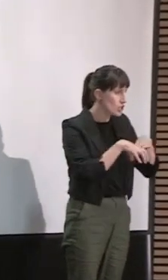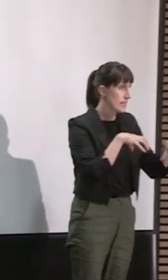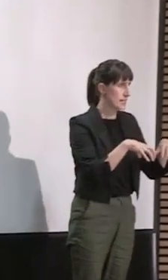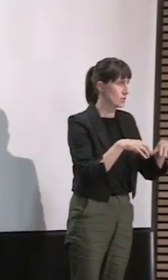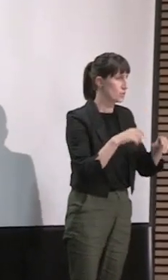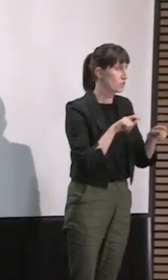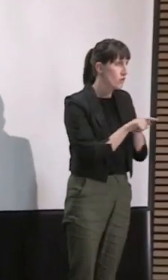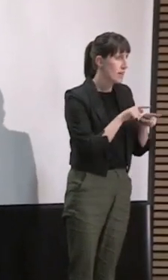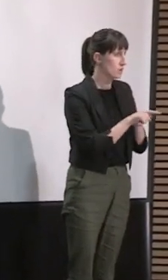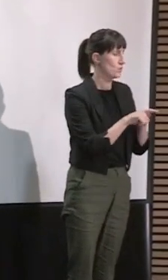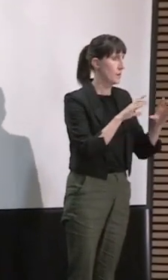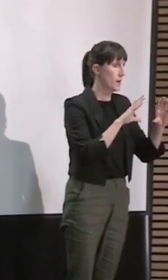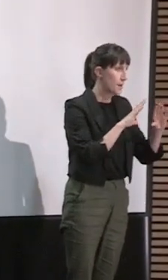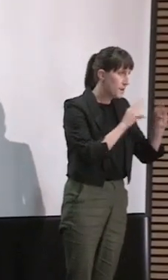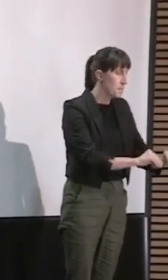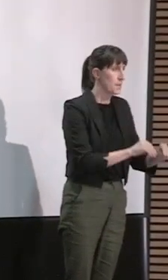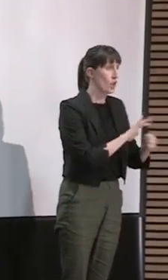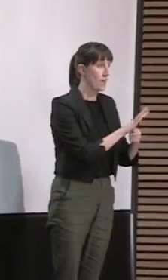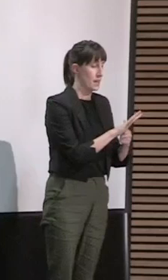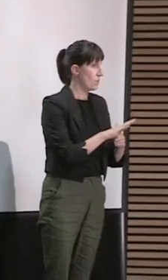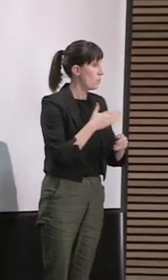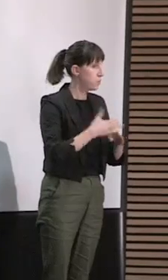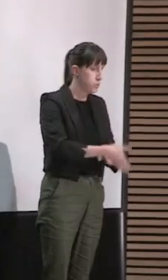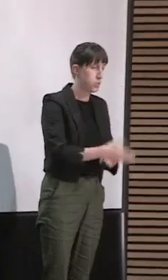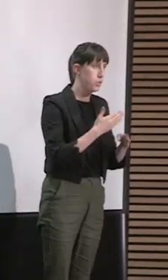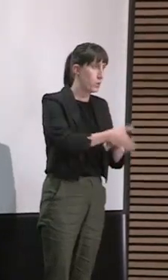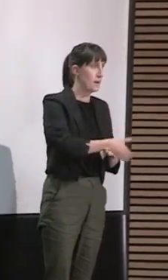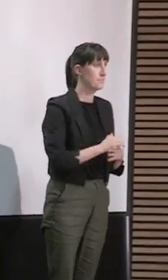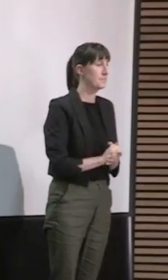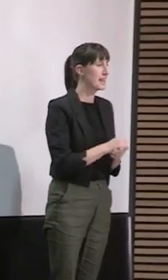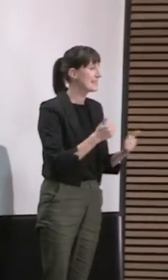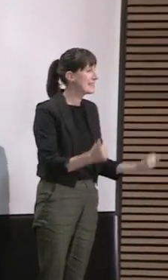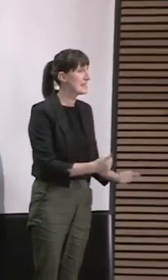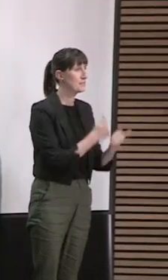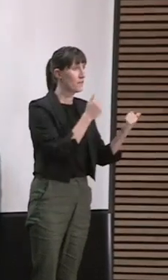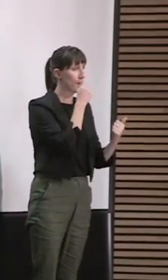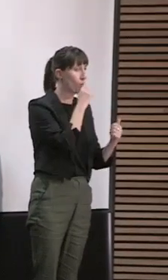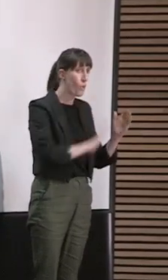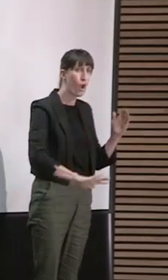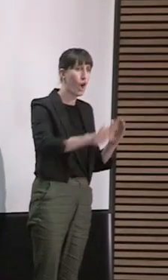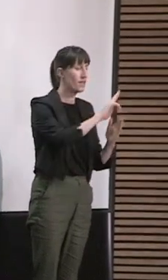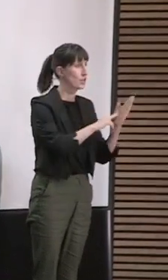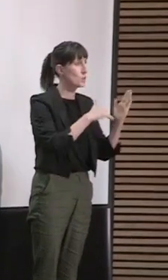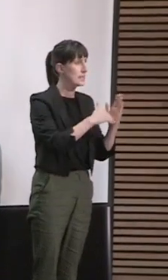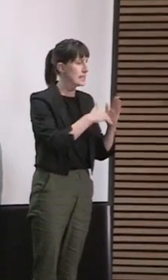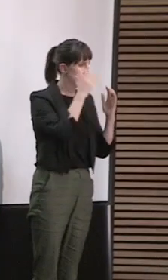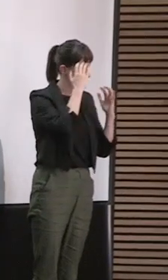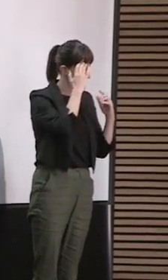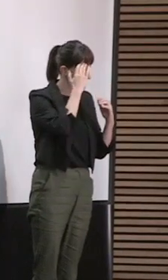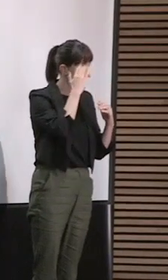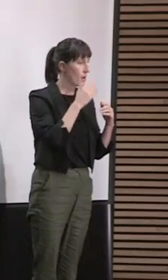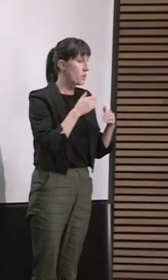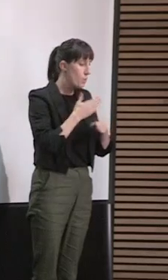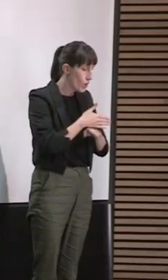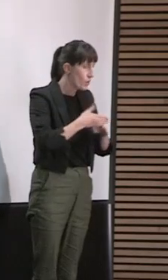effect. Countless dedicated workers up and down the country have applied enormous effort and brainpower to wrestle control of the